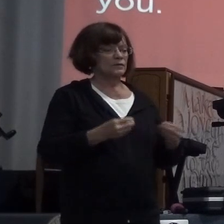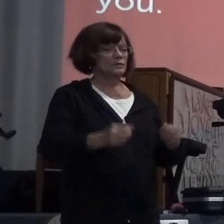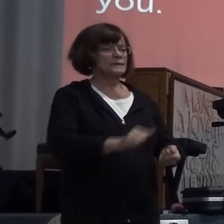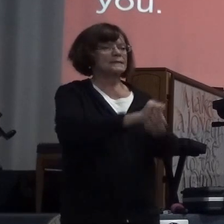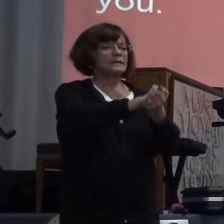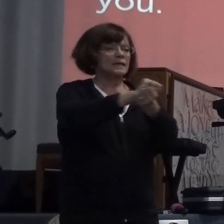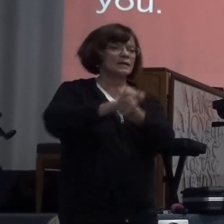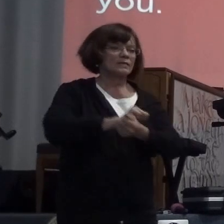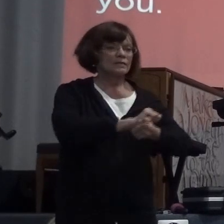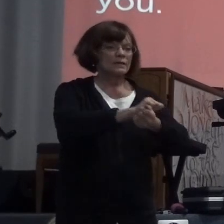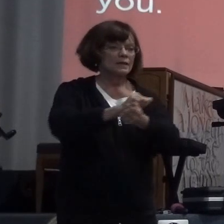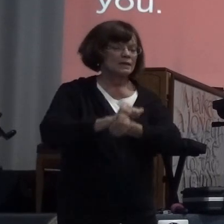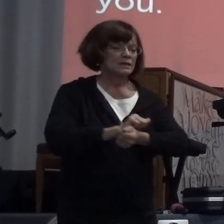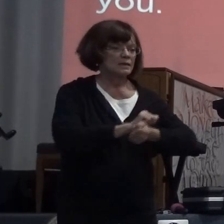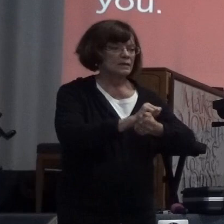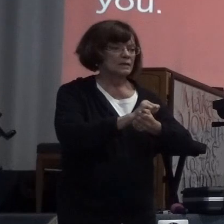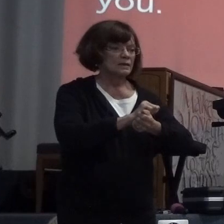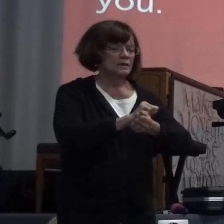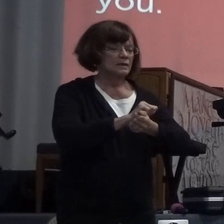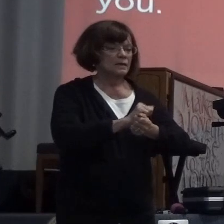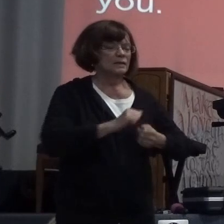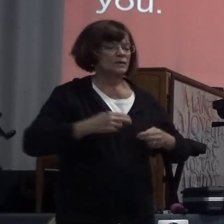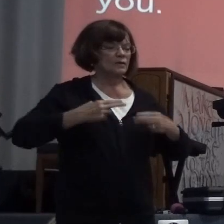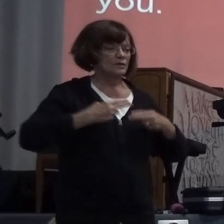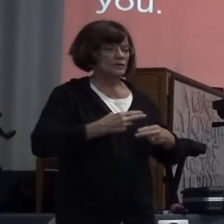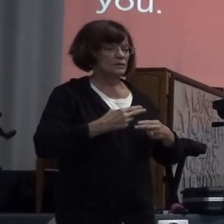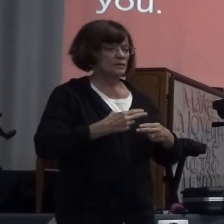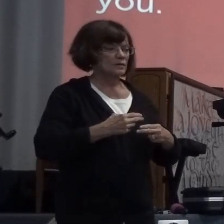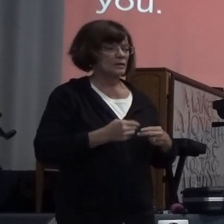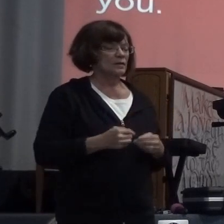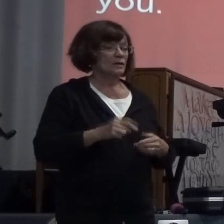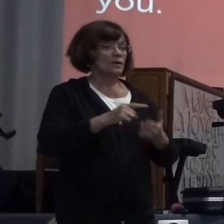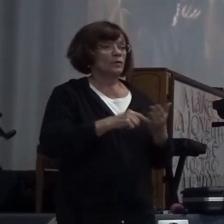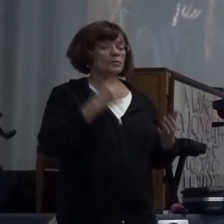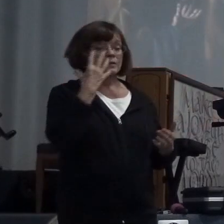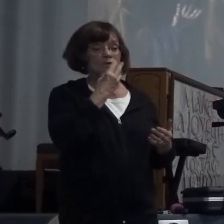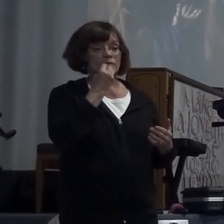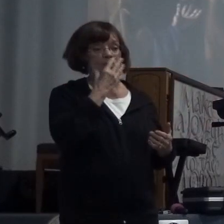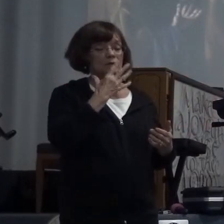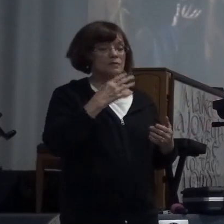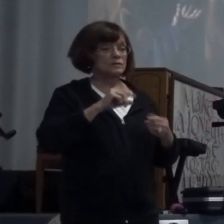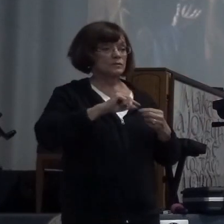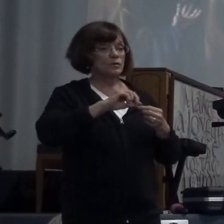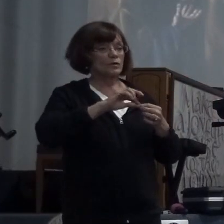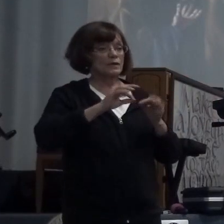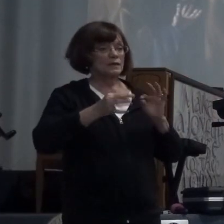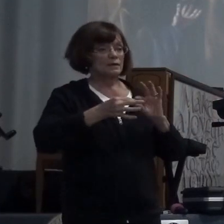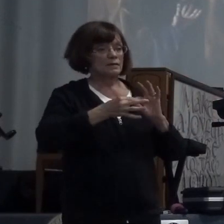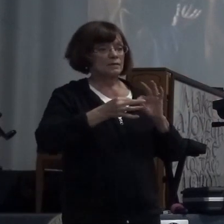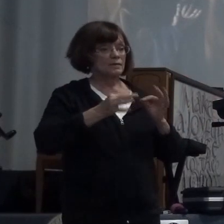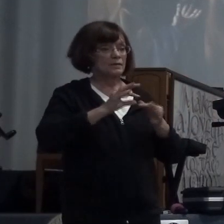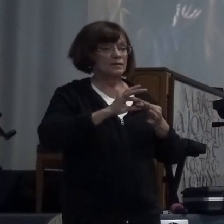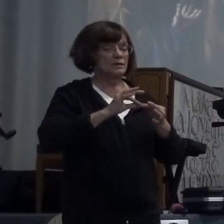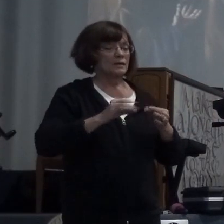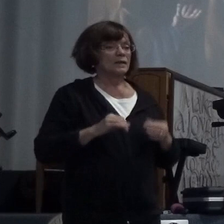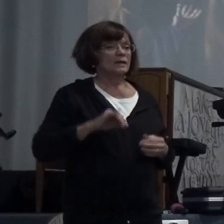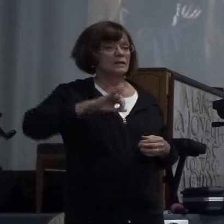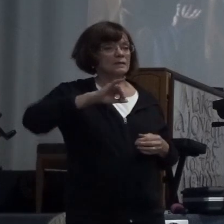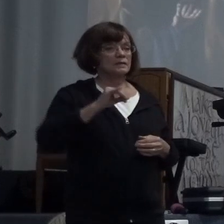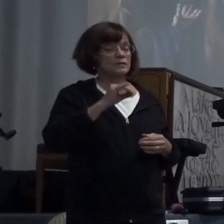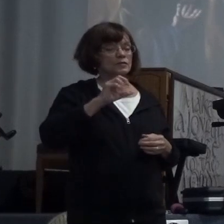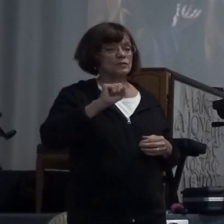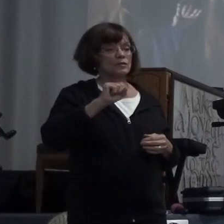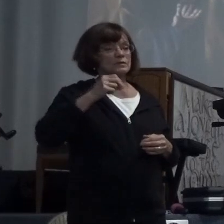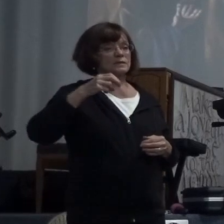was slandered and lied about. And yet, what a beautiful story. So let's look at Joseph.